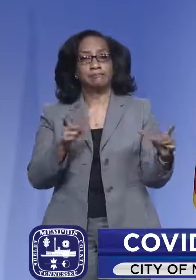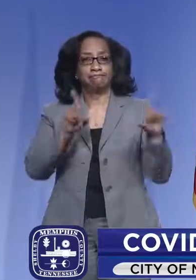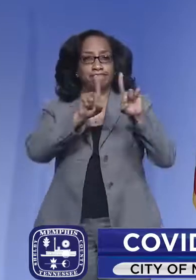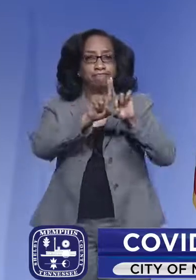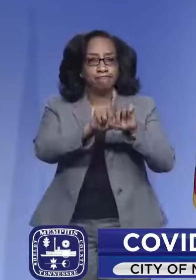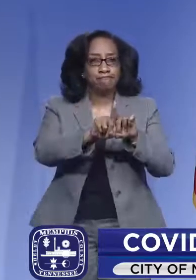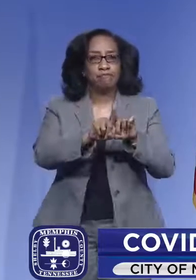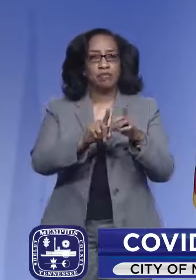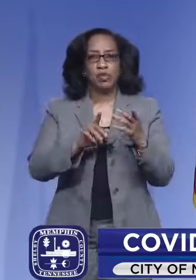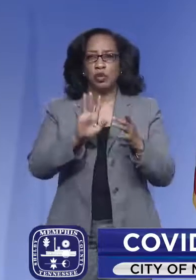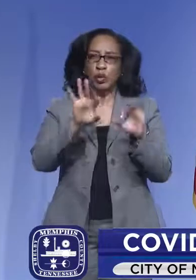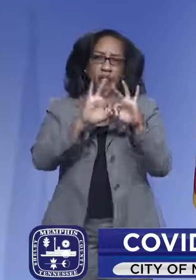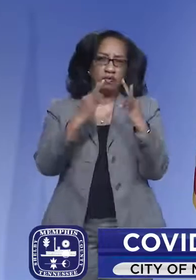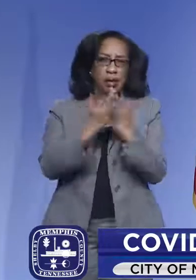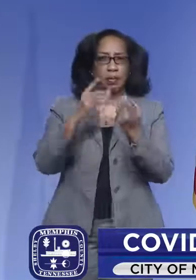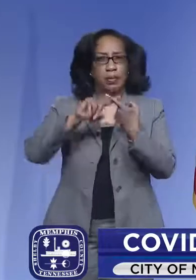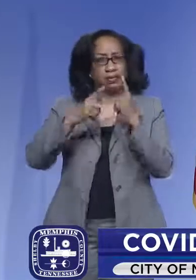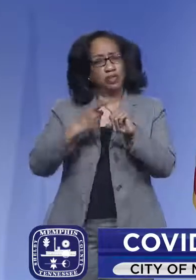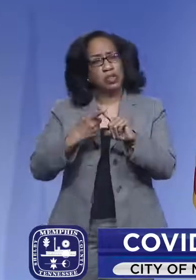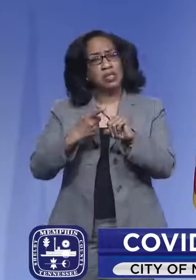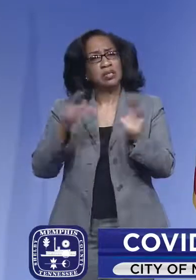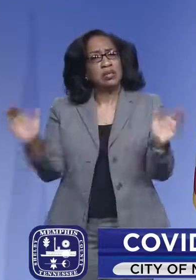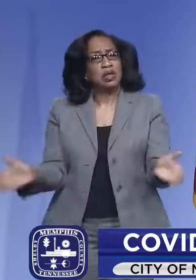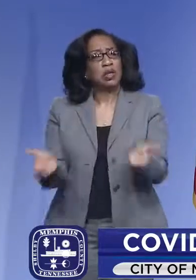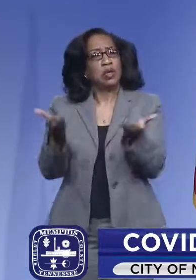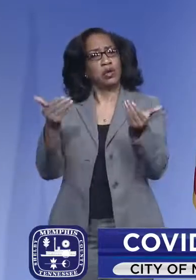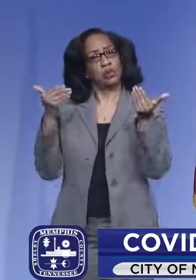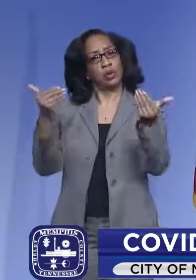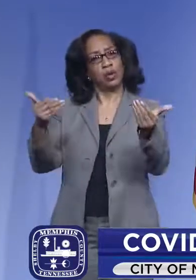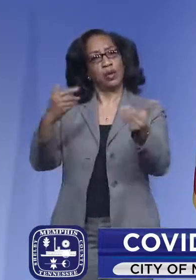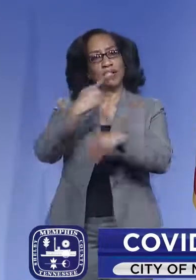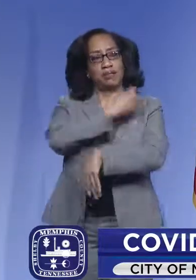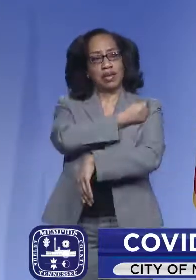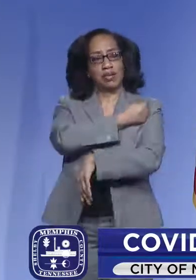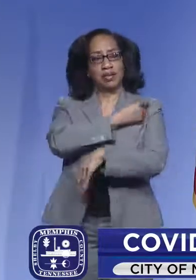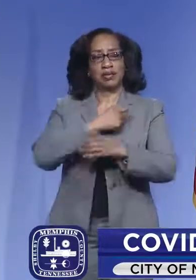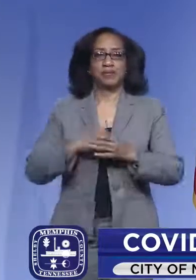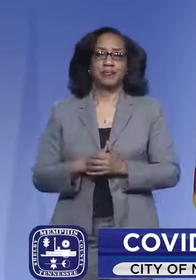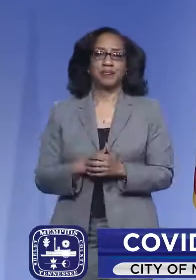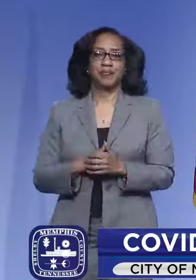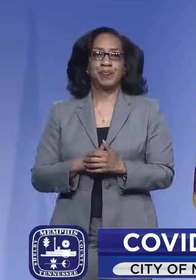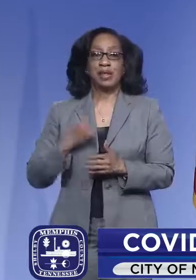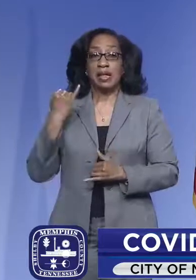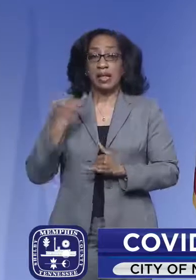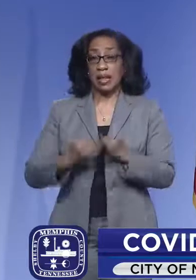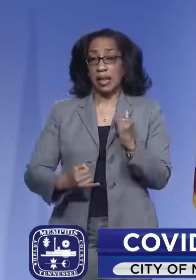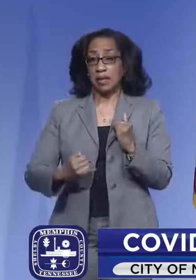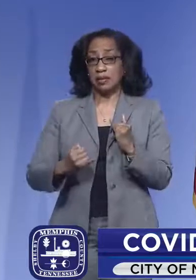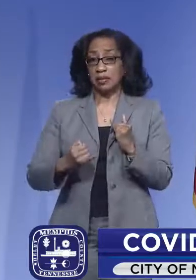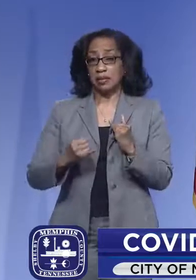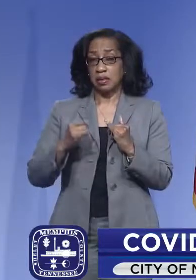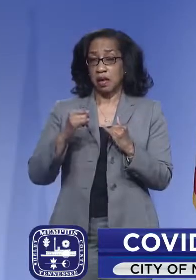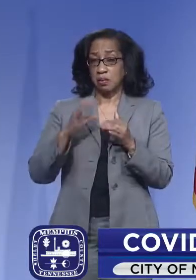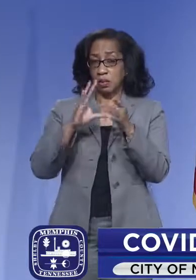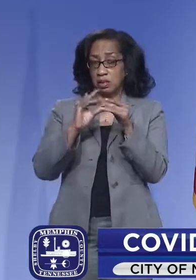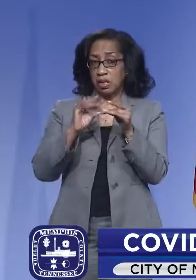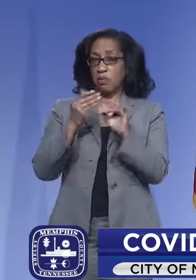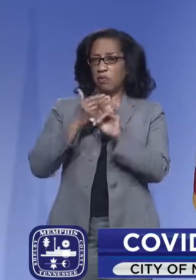your loved ones and your friends to get a vaccine. The last thing I'll say before I open up to questions is we still